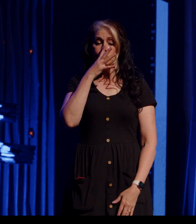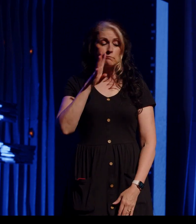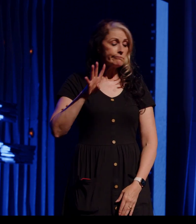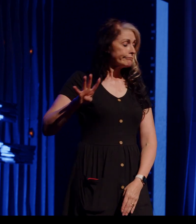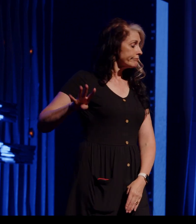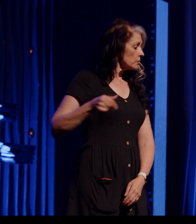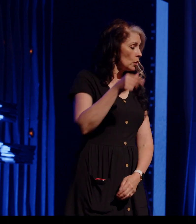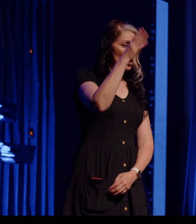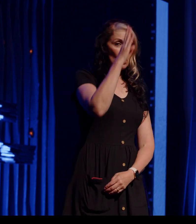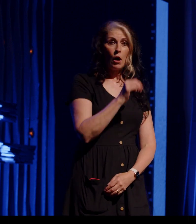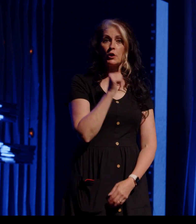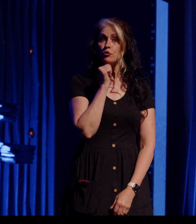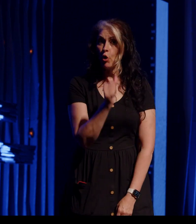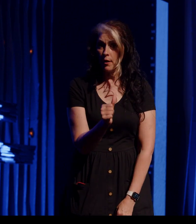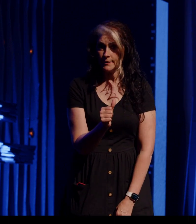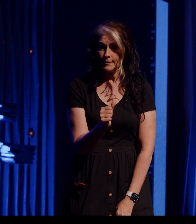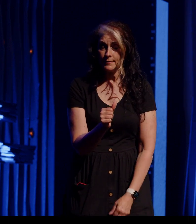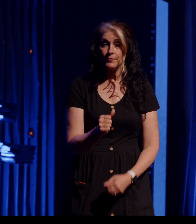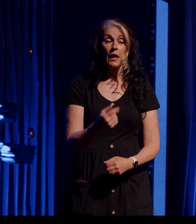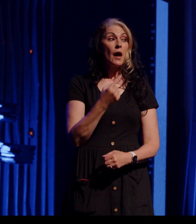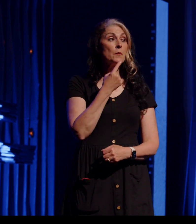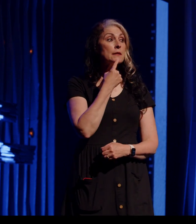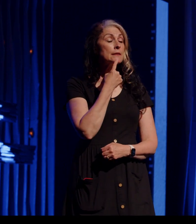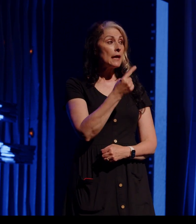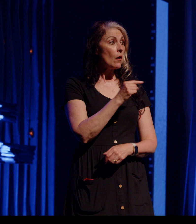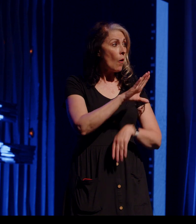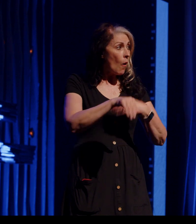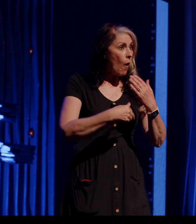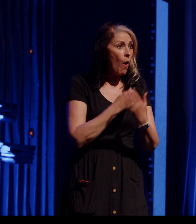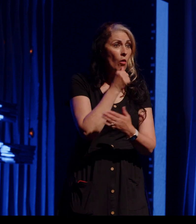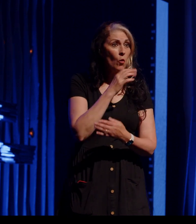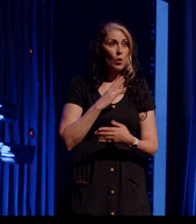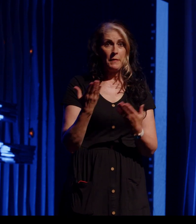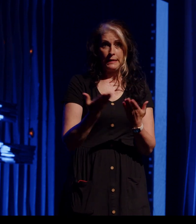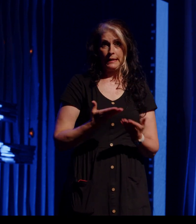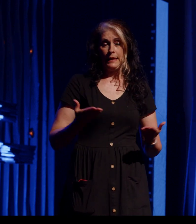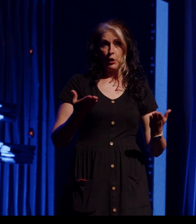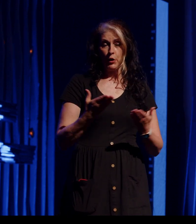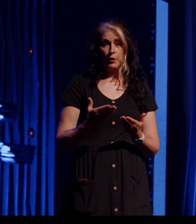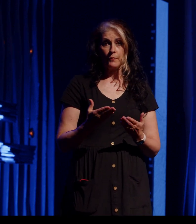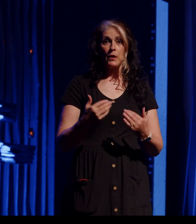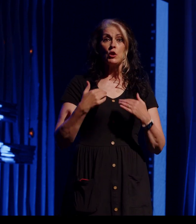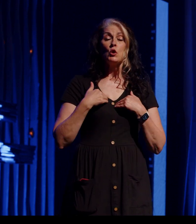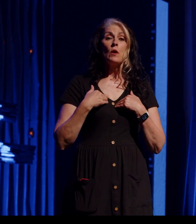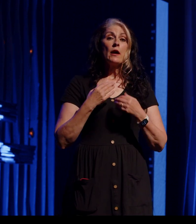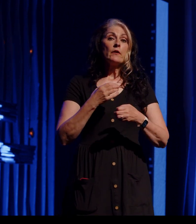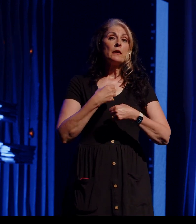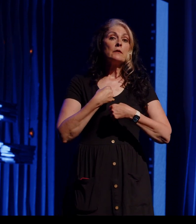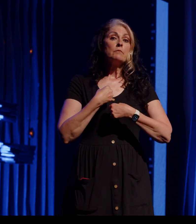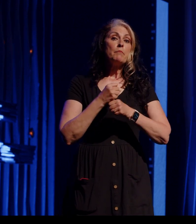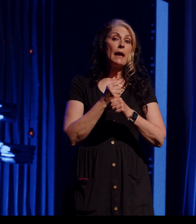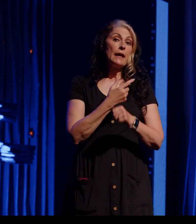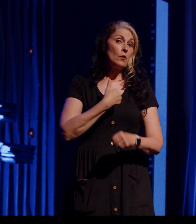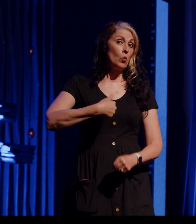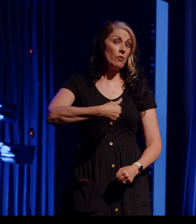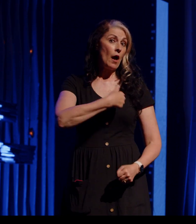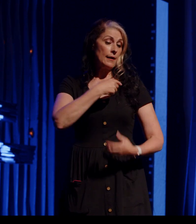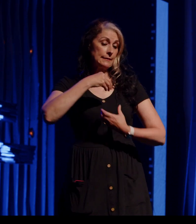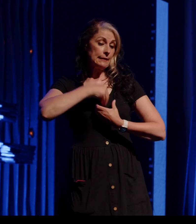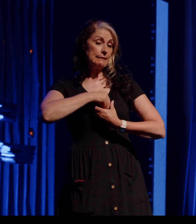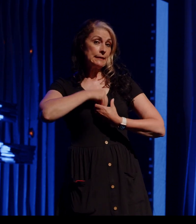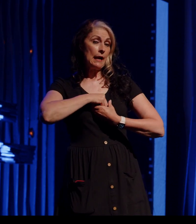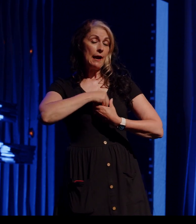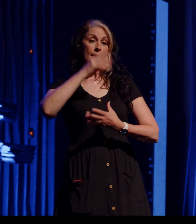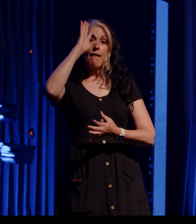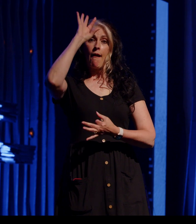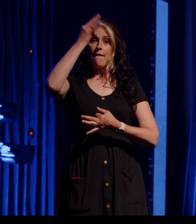on God. And I just want to say this to all the ladies here. You have created in many of us a